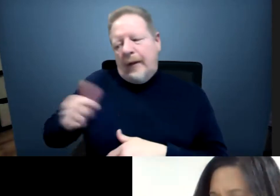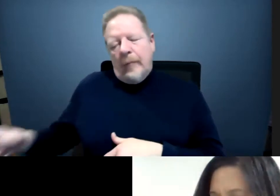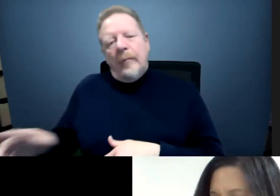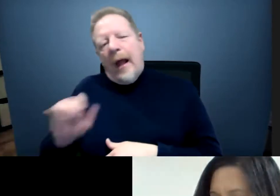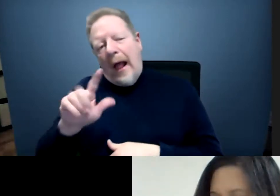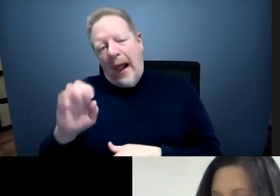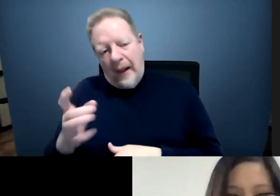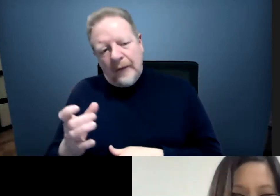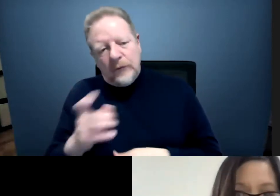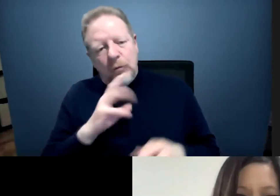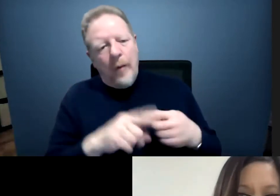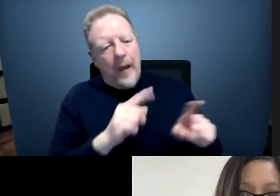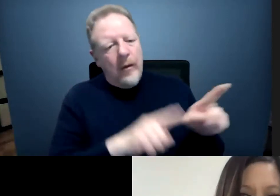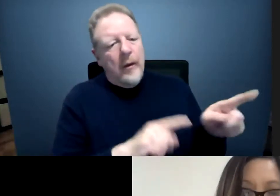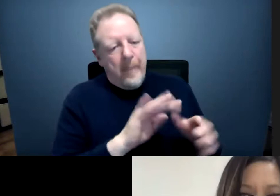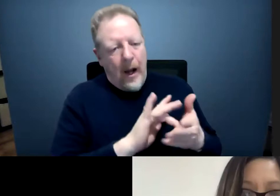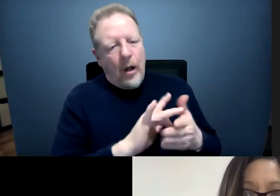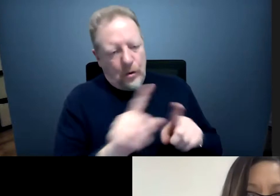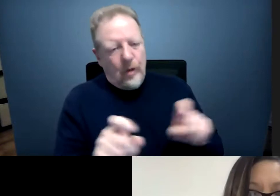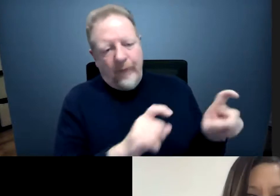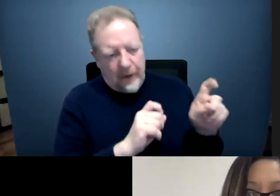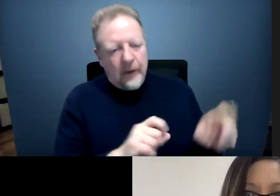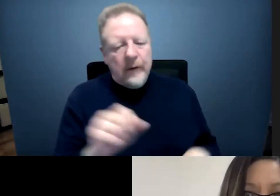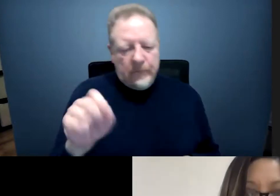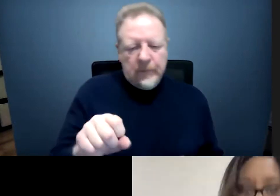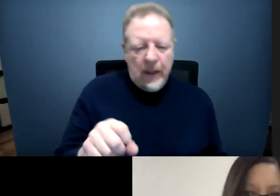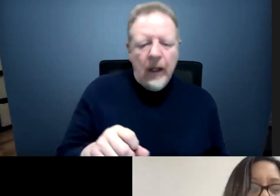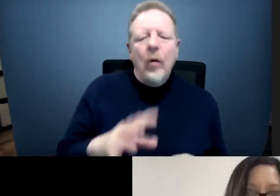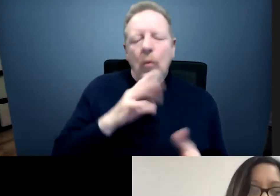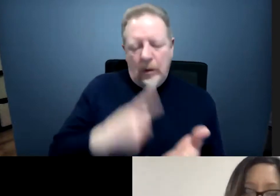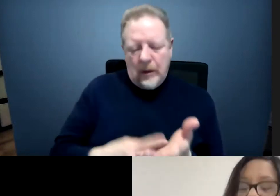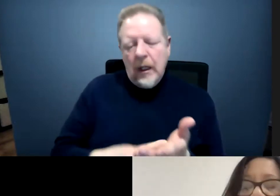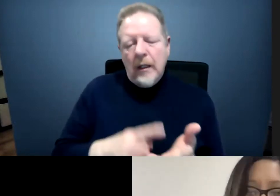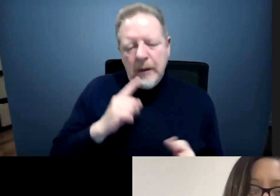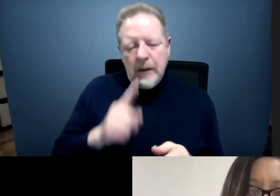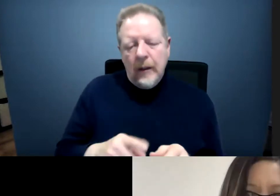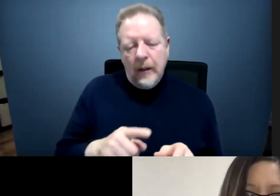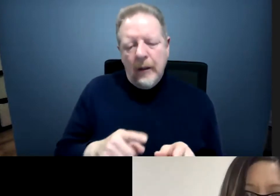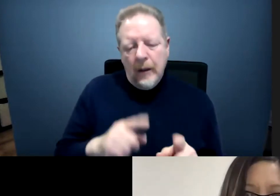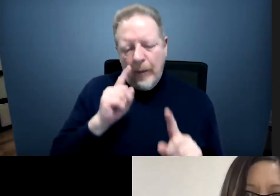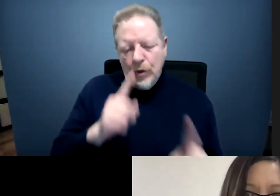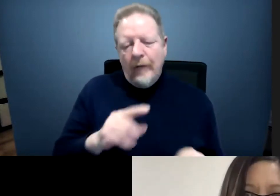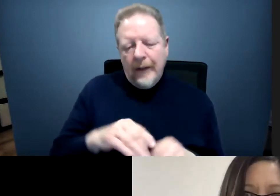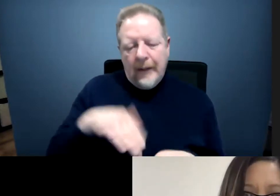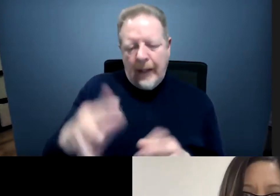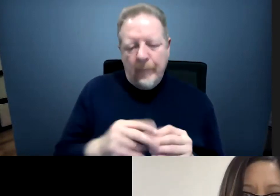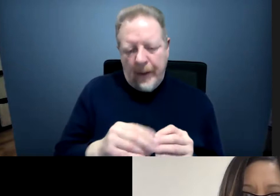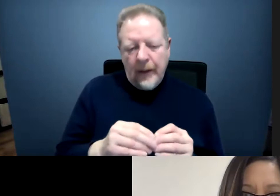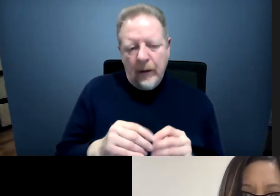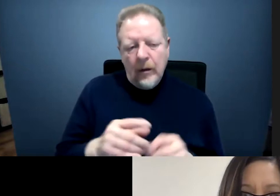make those two meetings the main objective of the meeting. Perfect. And how do you two want like a half hour each, or